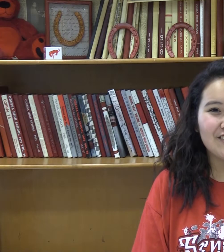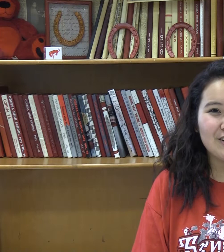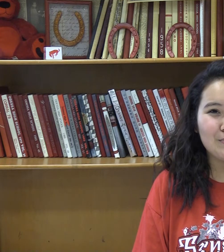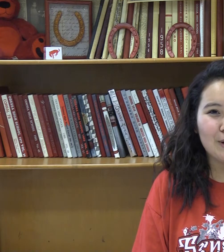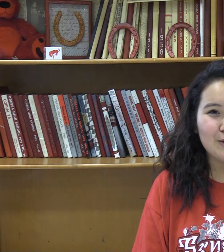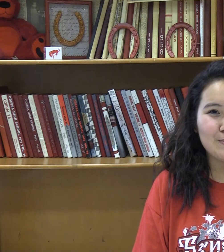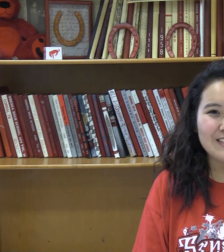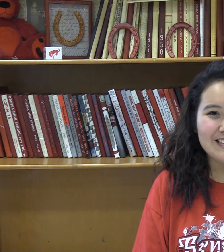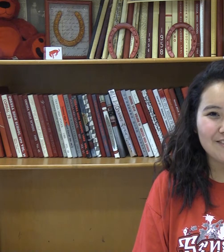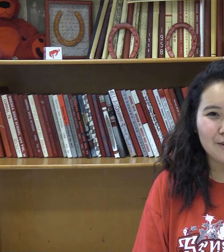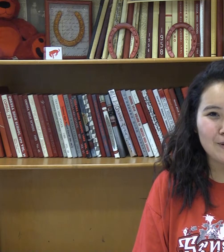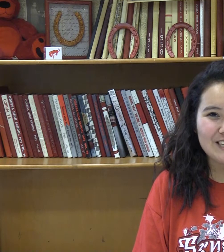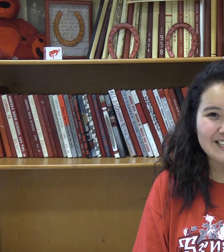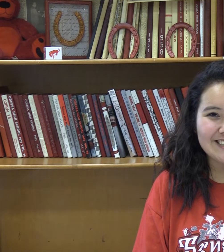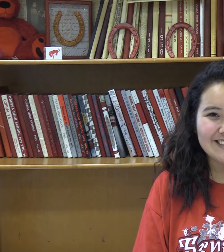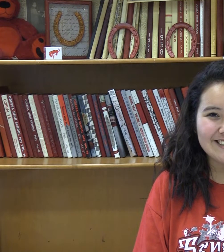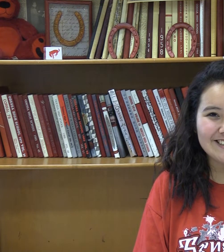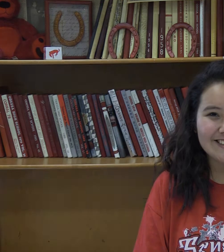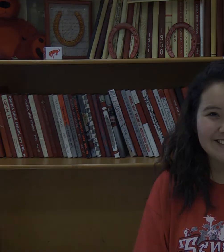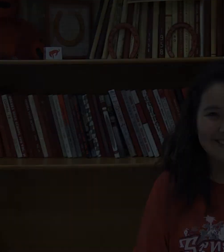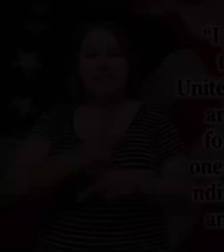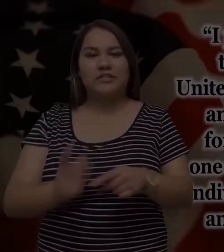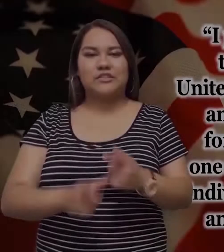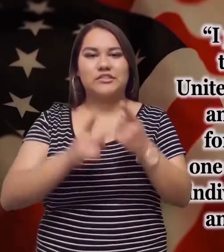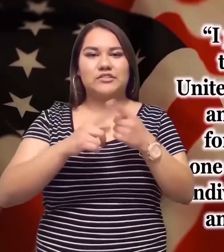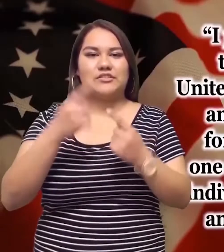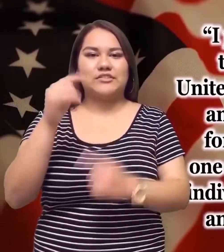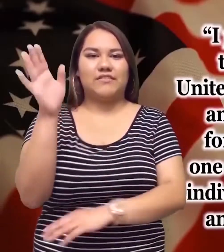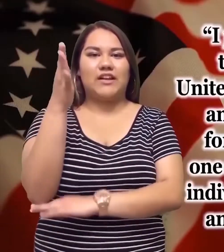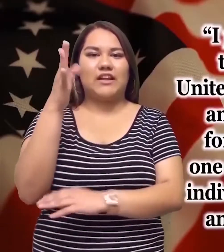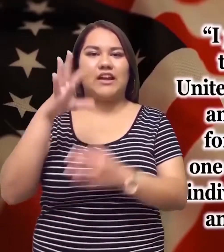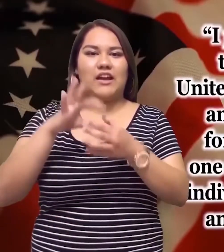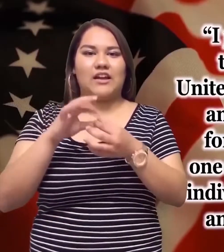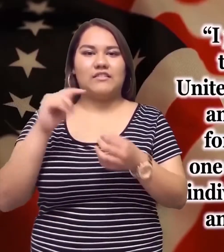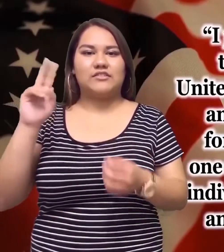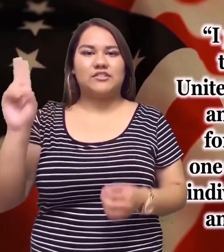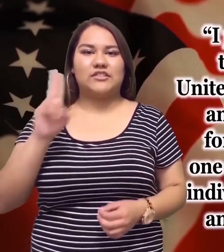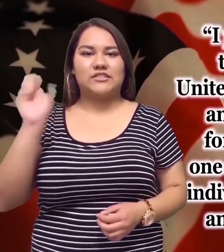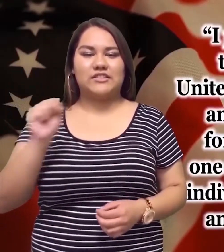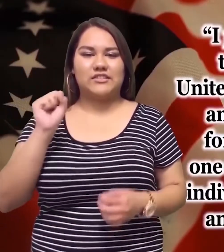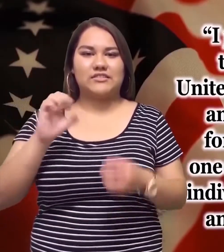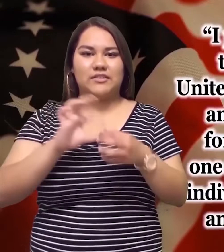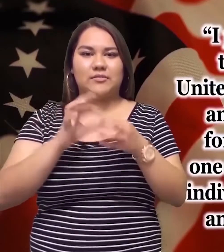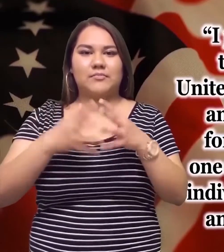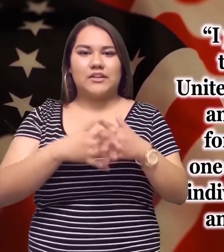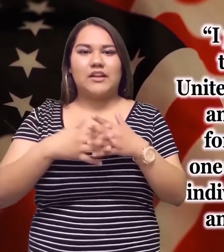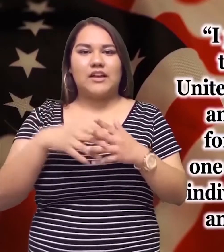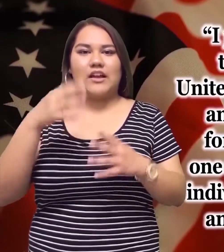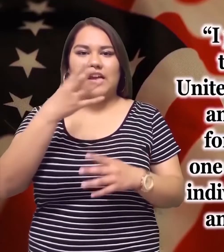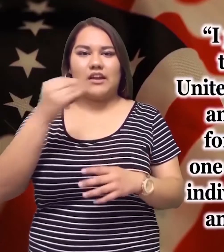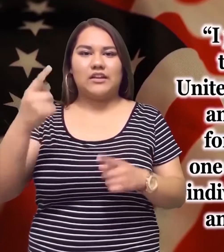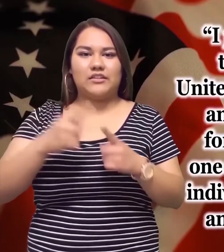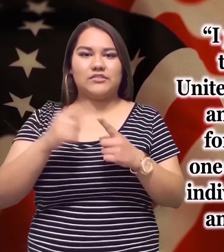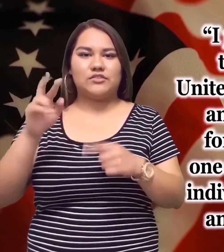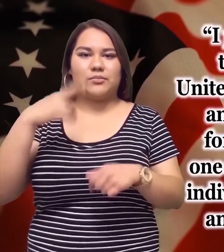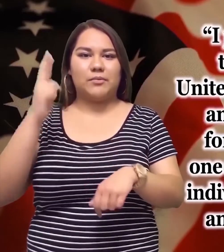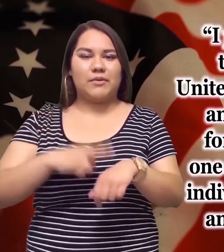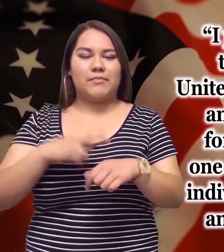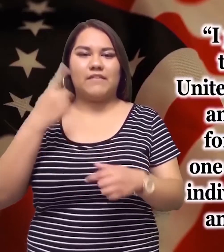Good afternoon, Broncos. Please stand for the pledges. I pledge allegiance to the flag of the United States of America and to the republic